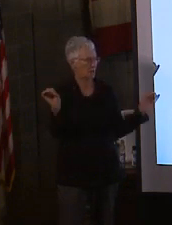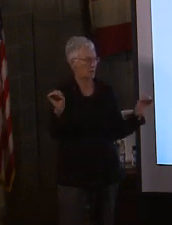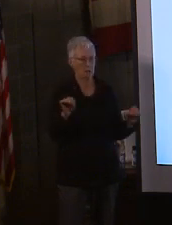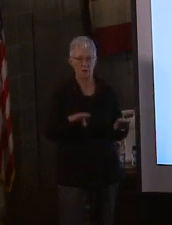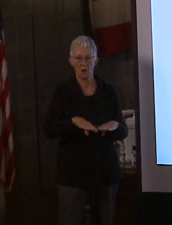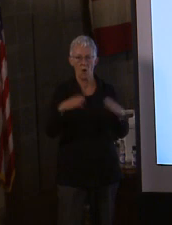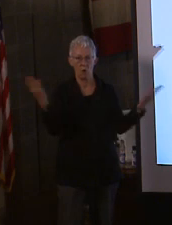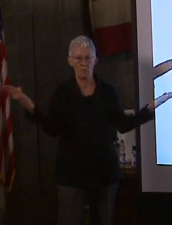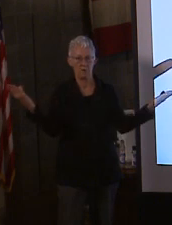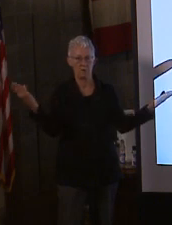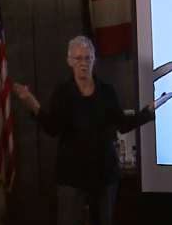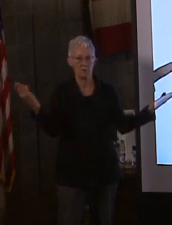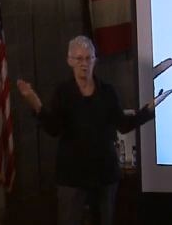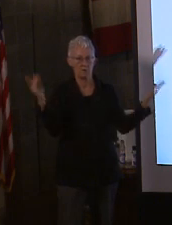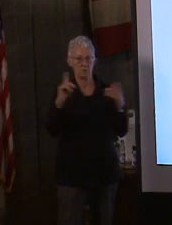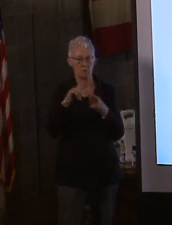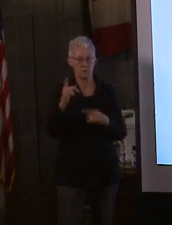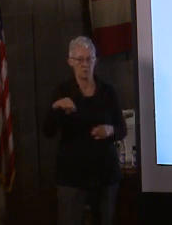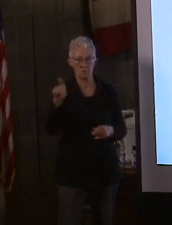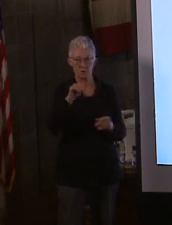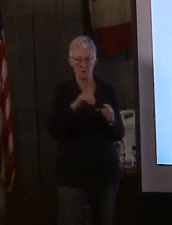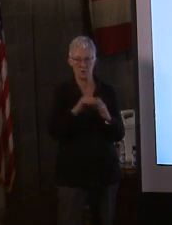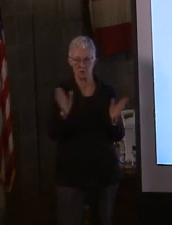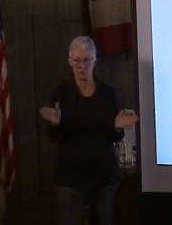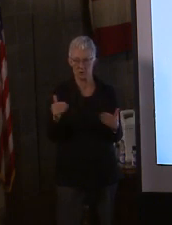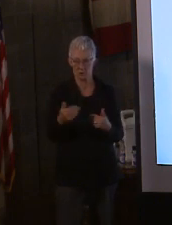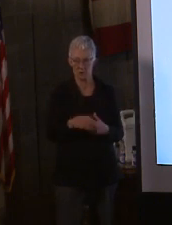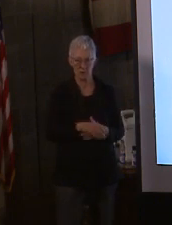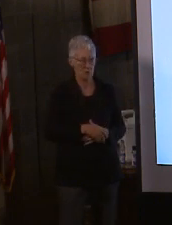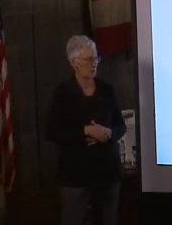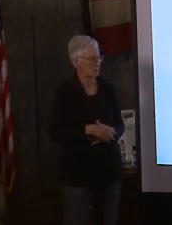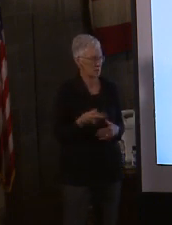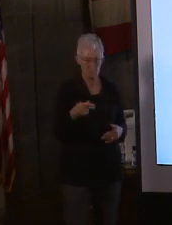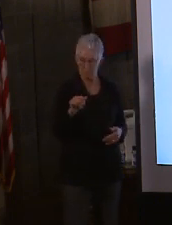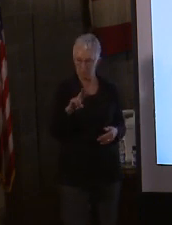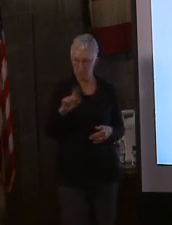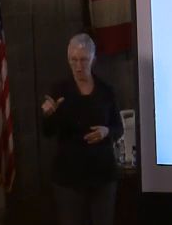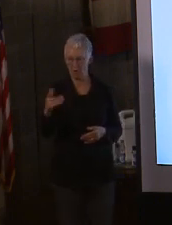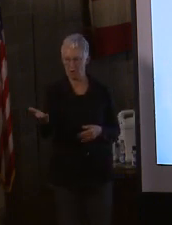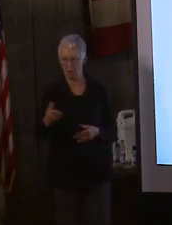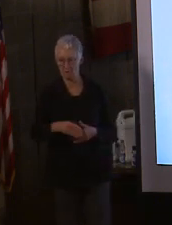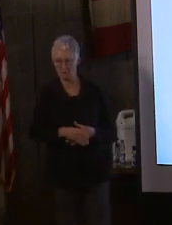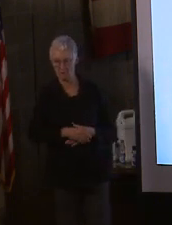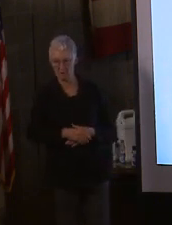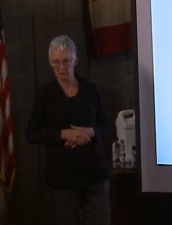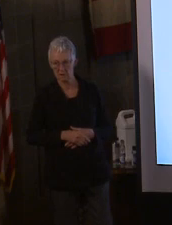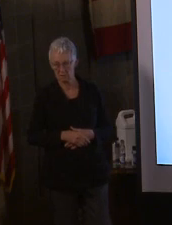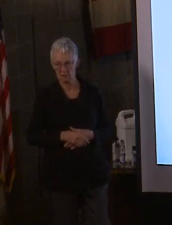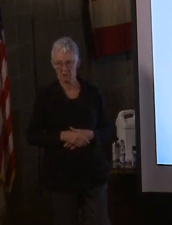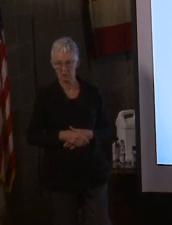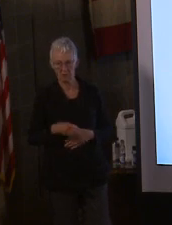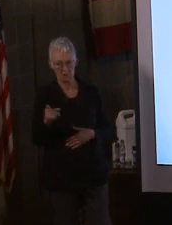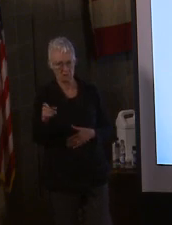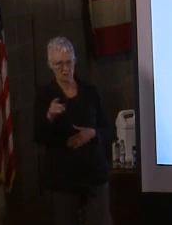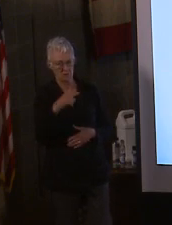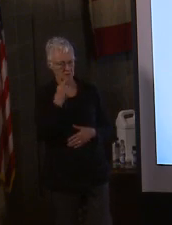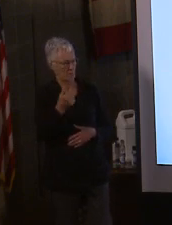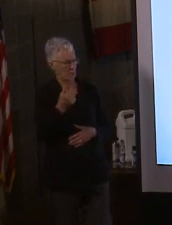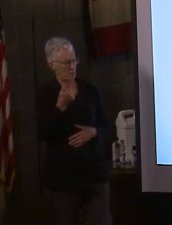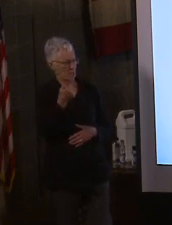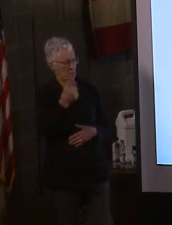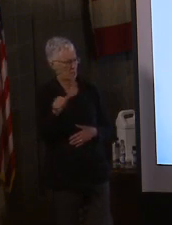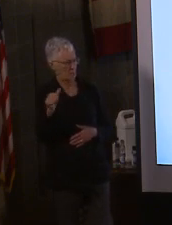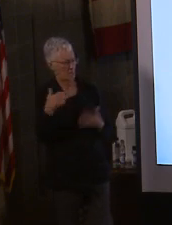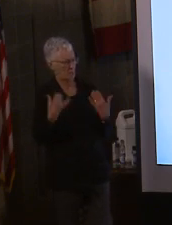just folks in the room. We're available to take questions. Paul, we're going to start with you. Were there any glaring gaps that you